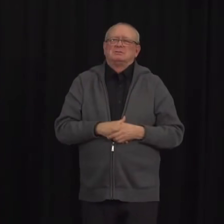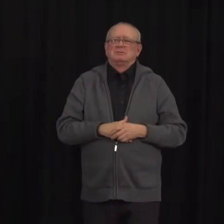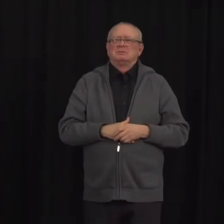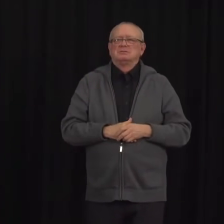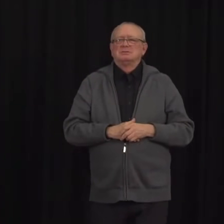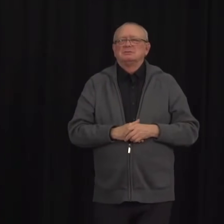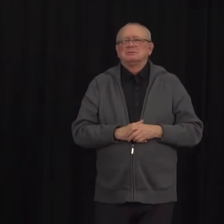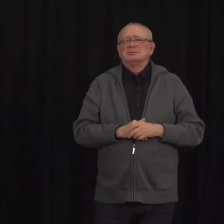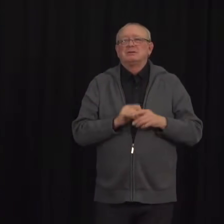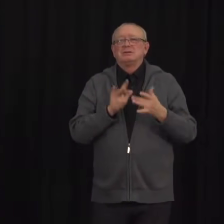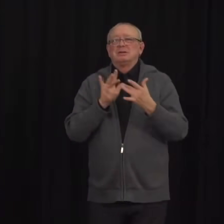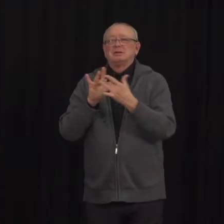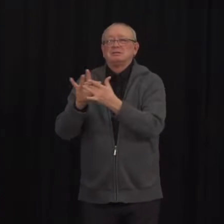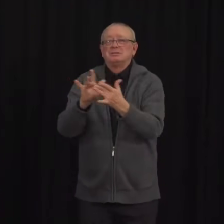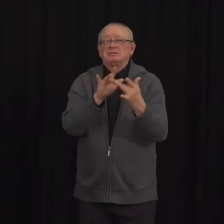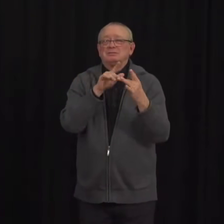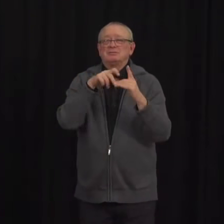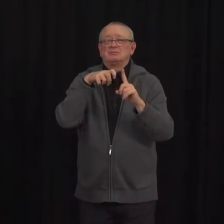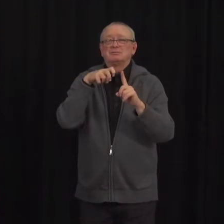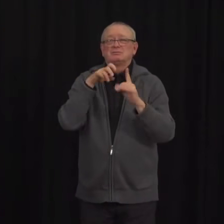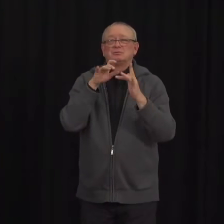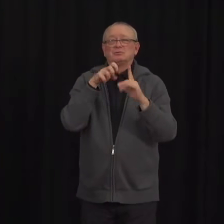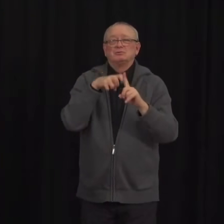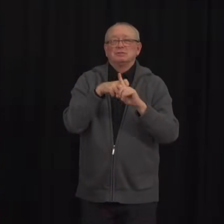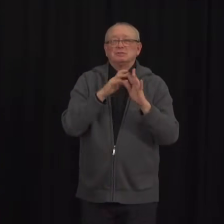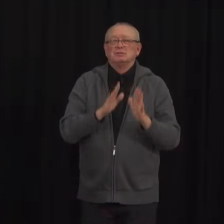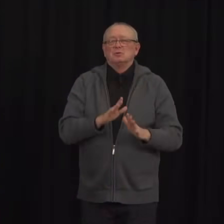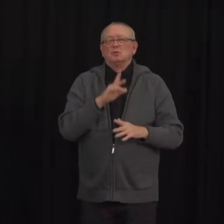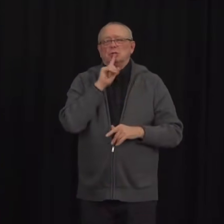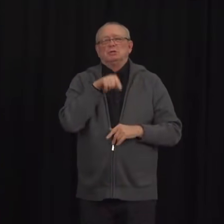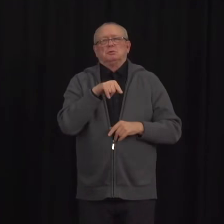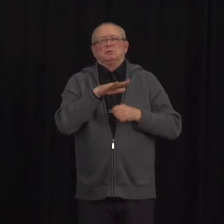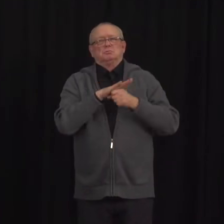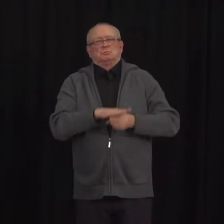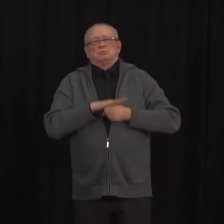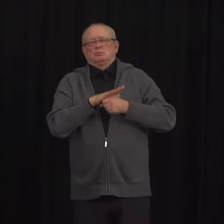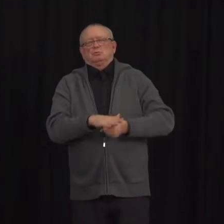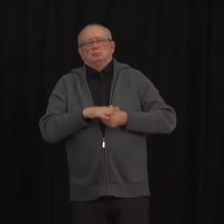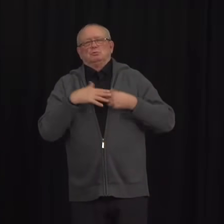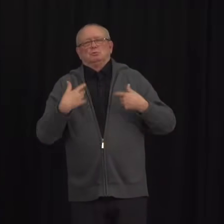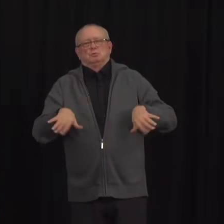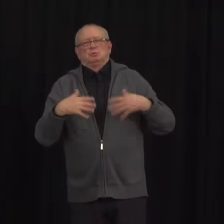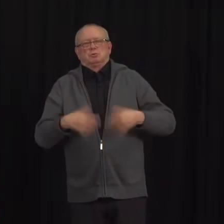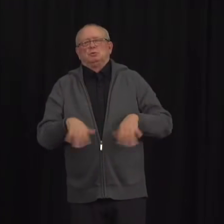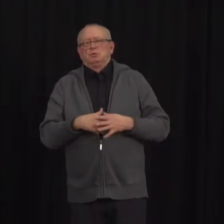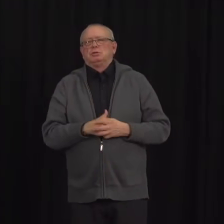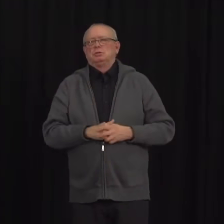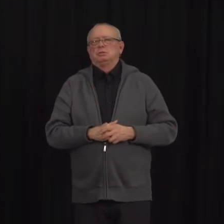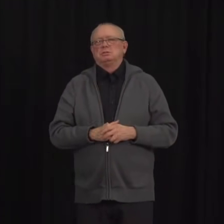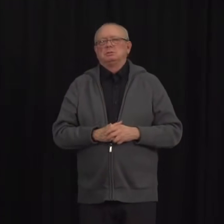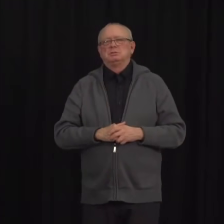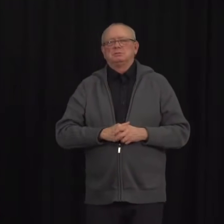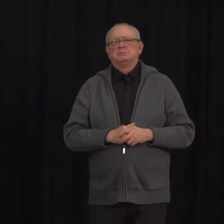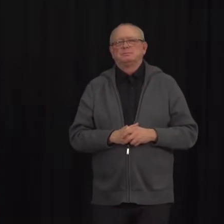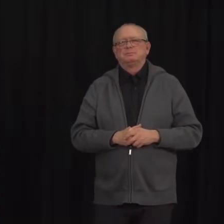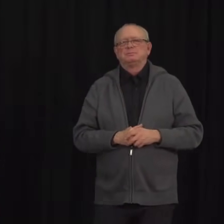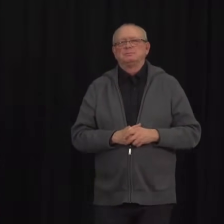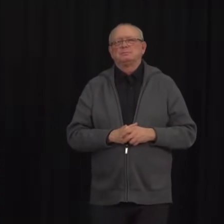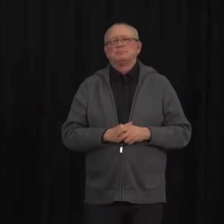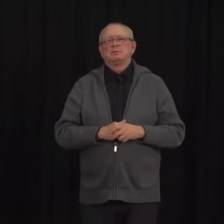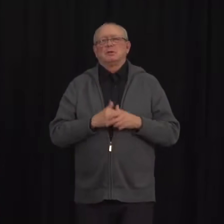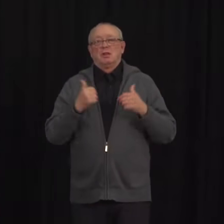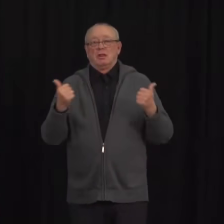those contact tracers, I think, are under still a tremendous amount of pressure. There's still a large volume of work, and